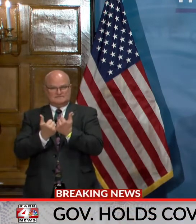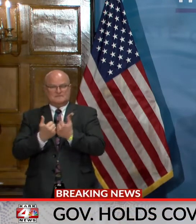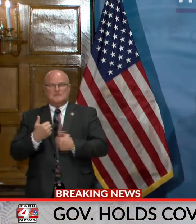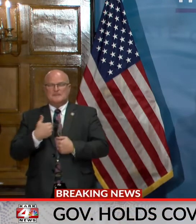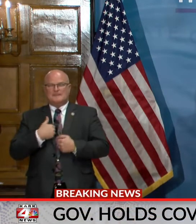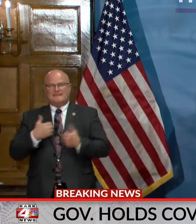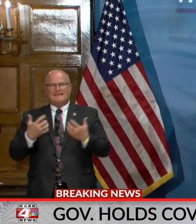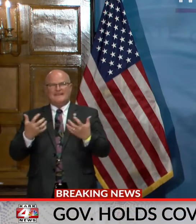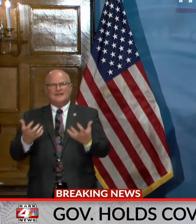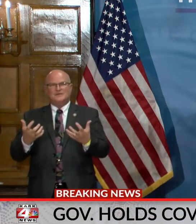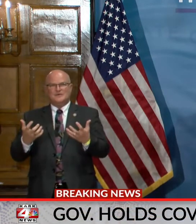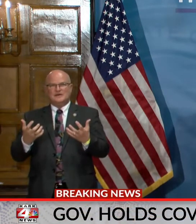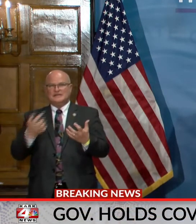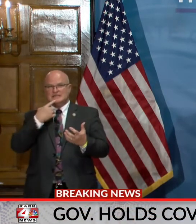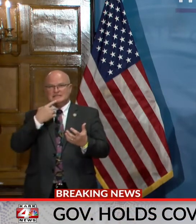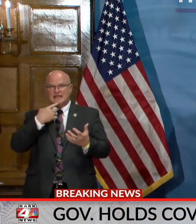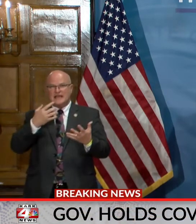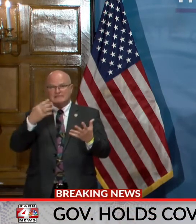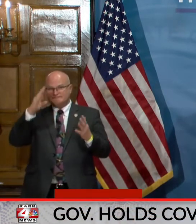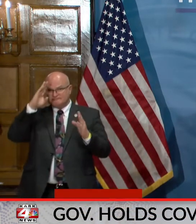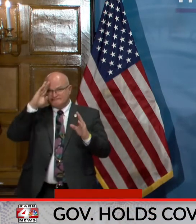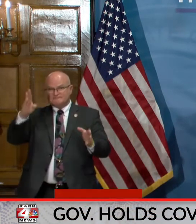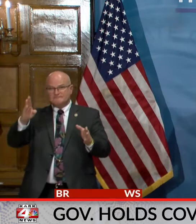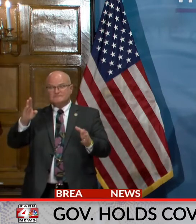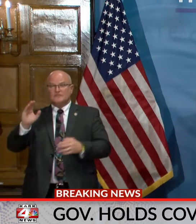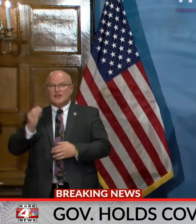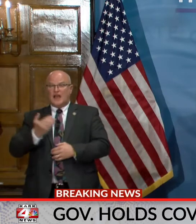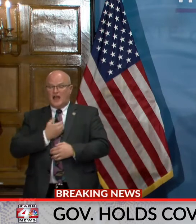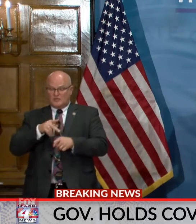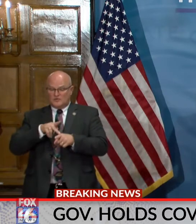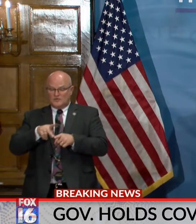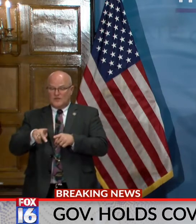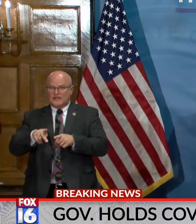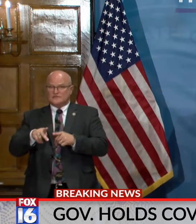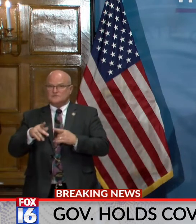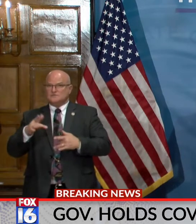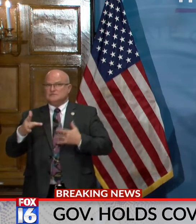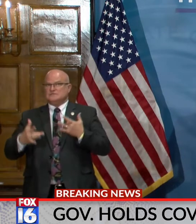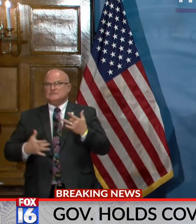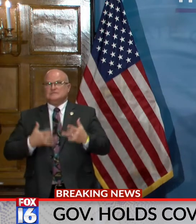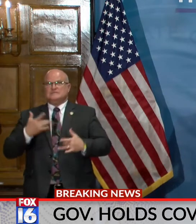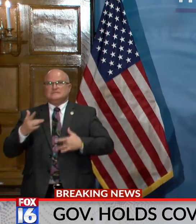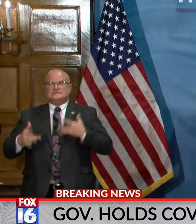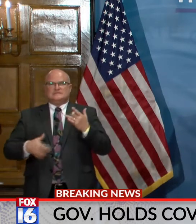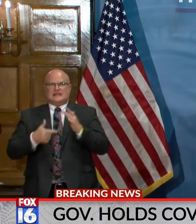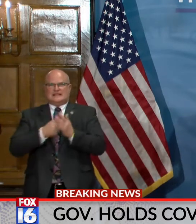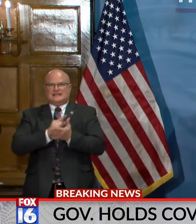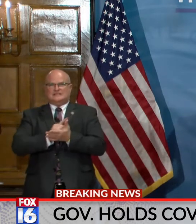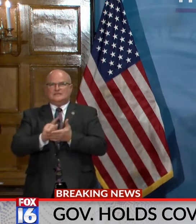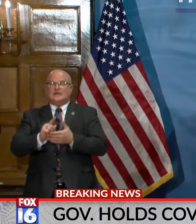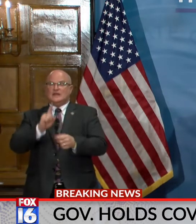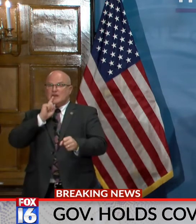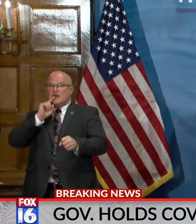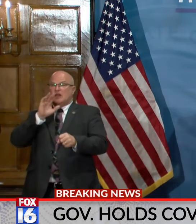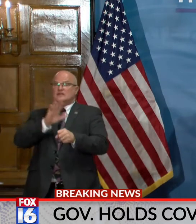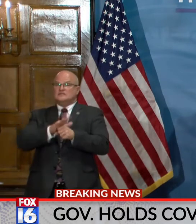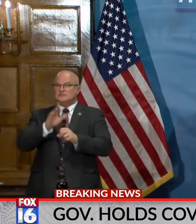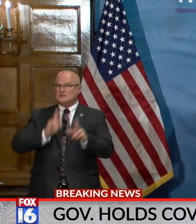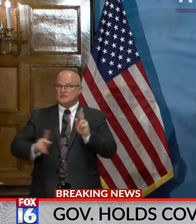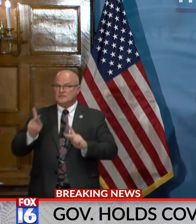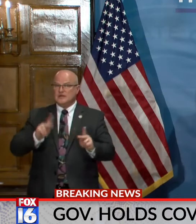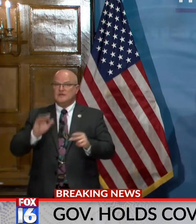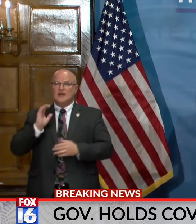just say a word that our profession is excited about this week. We want to reassure the public